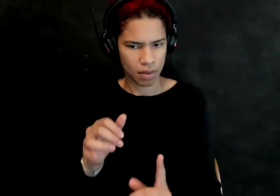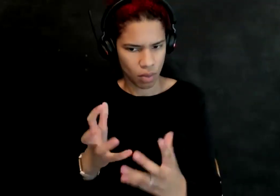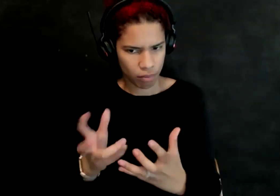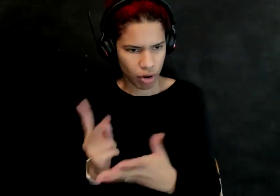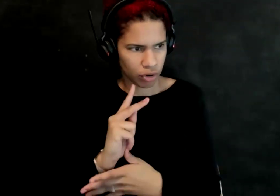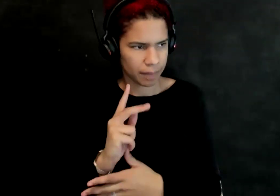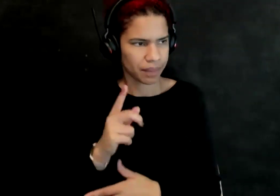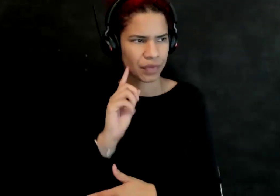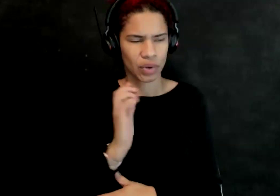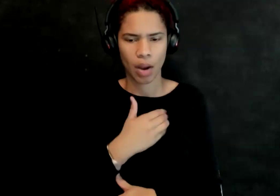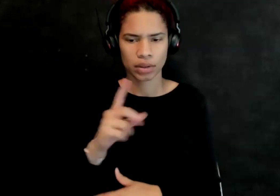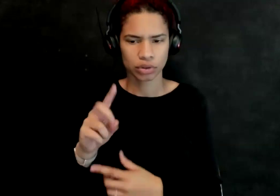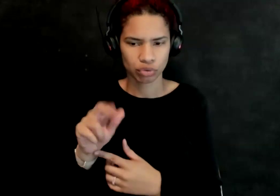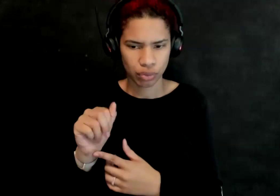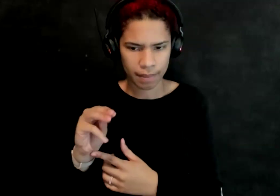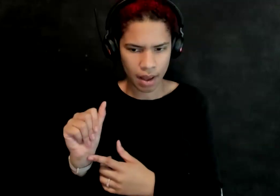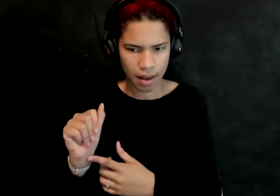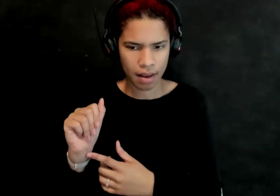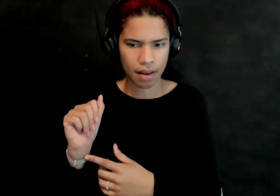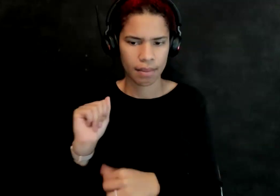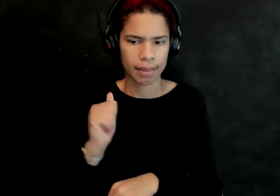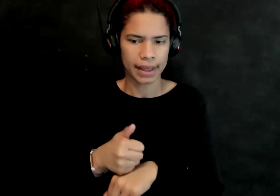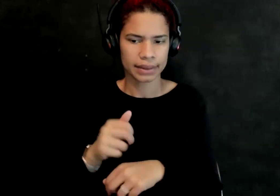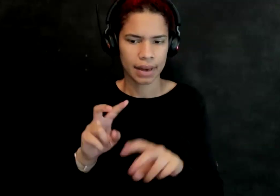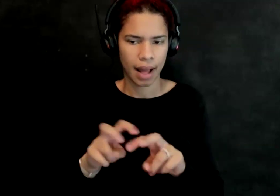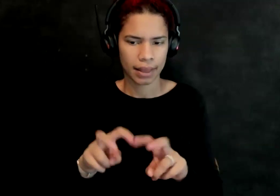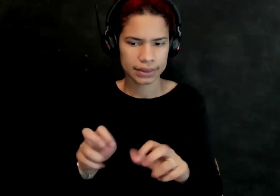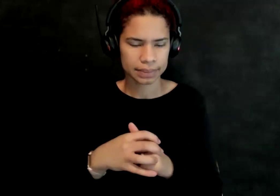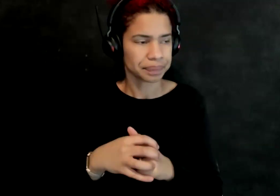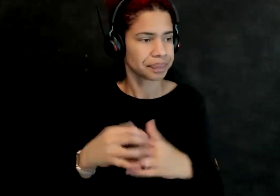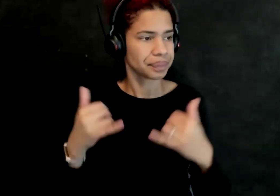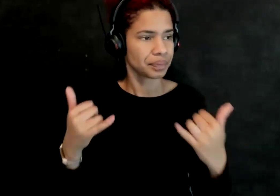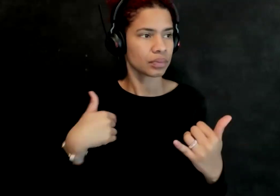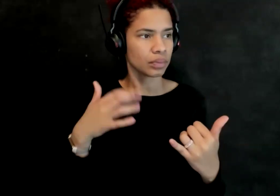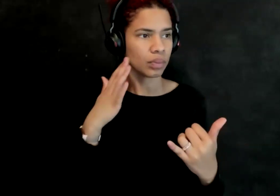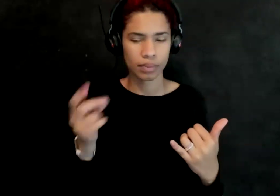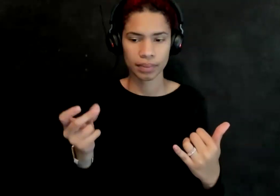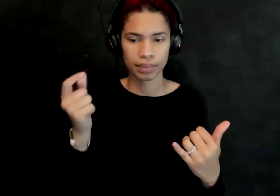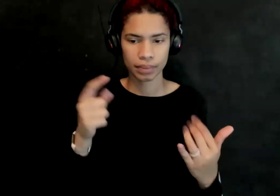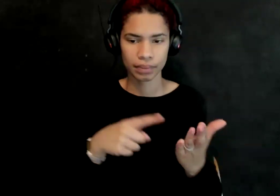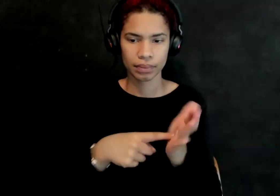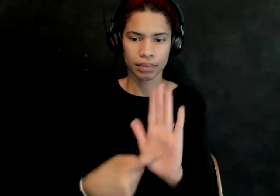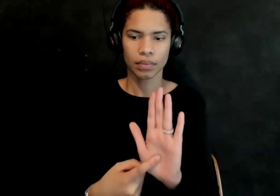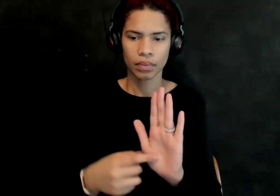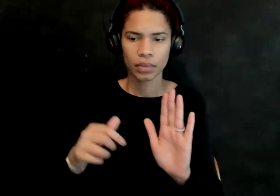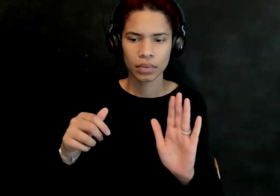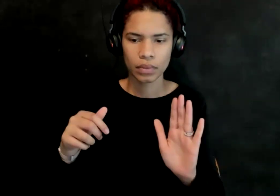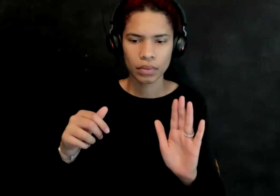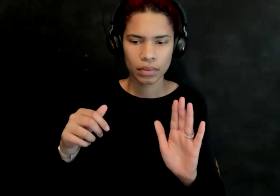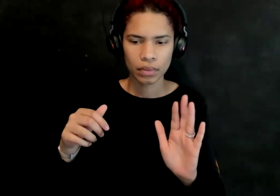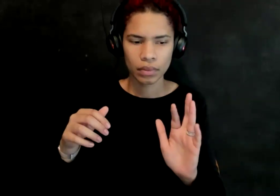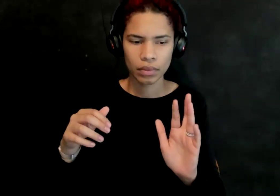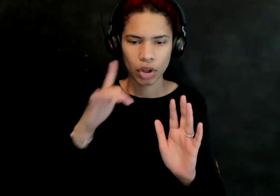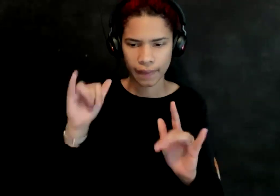this is for our drama-based analysis. Now I'm going to give you a quick preview of analyzing the